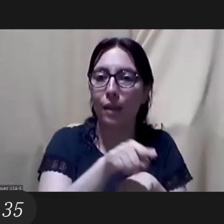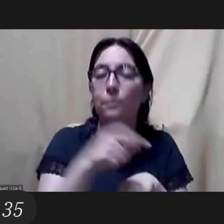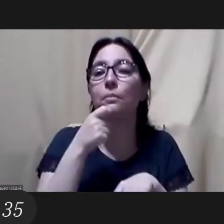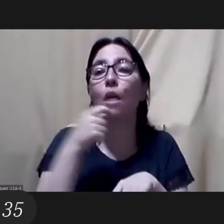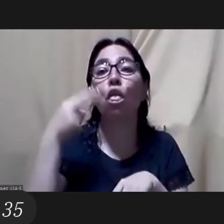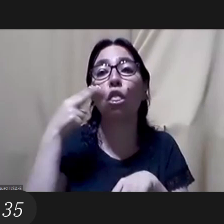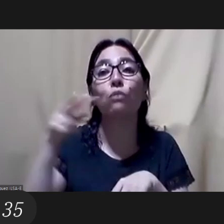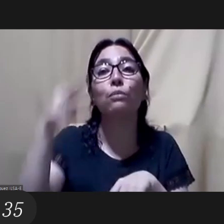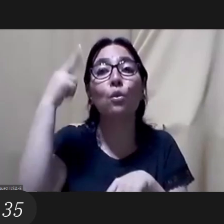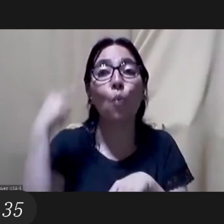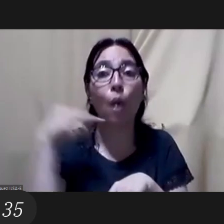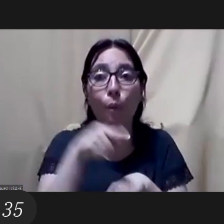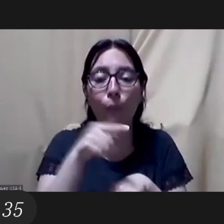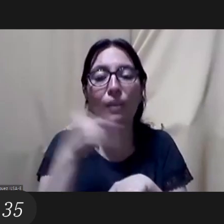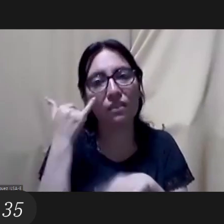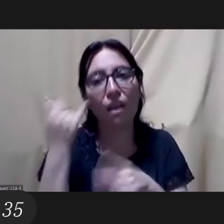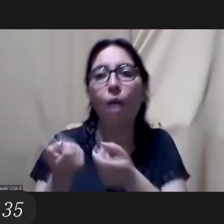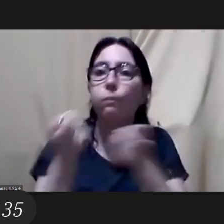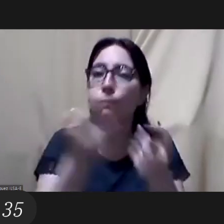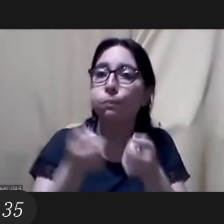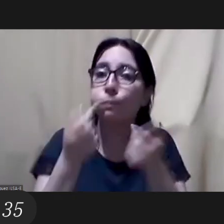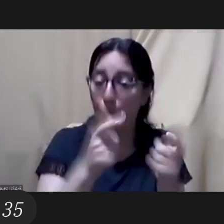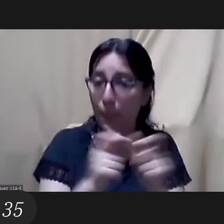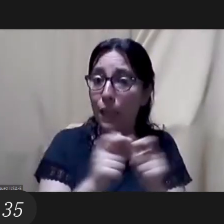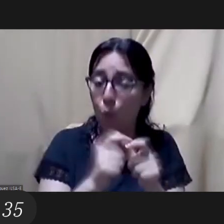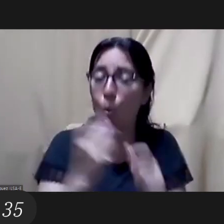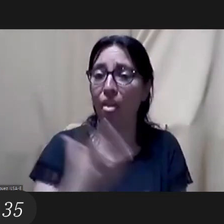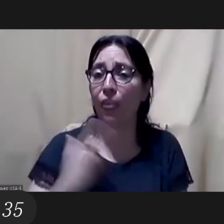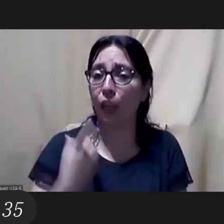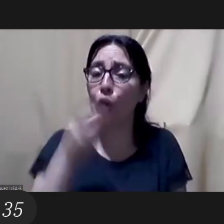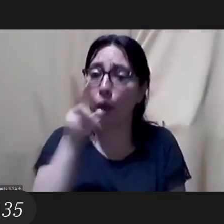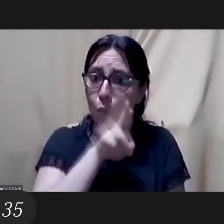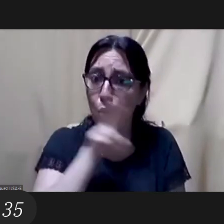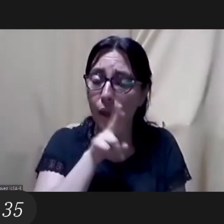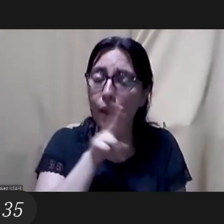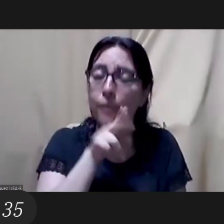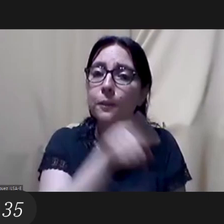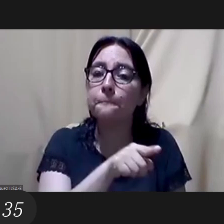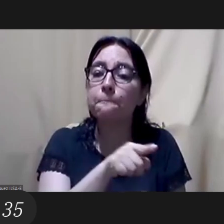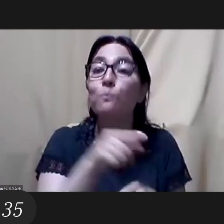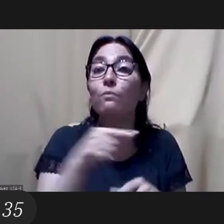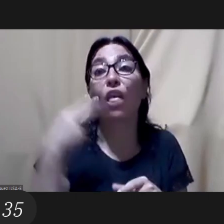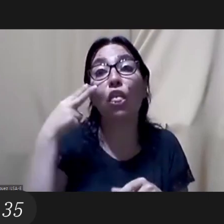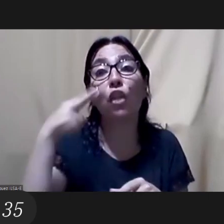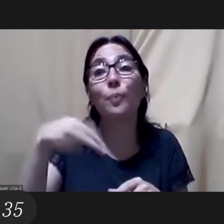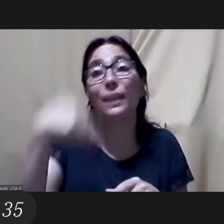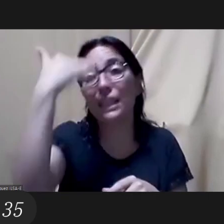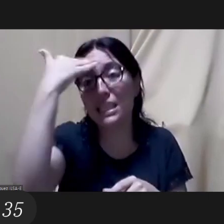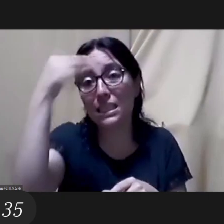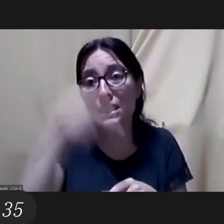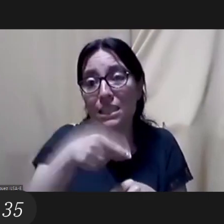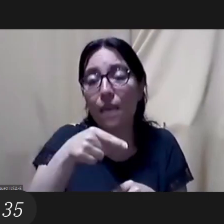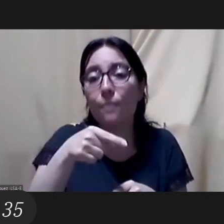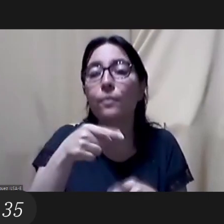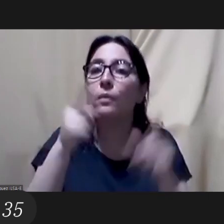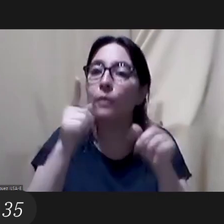2009 we started uh to provide funds for films directed by women or produced by women and from